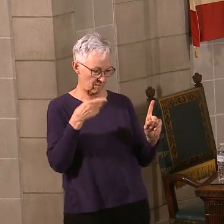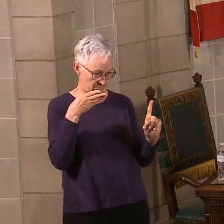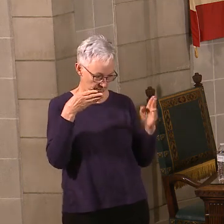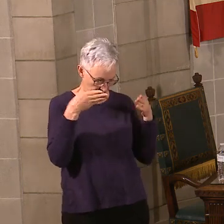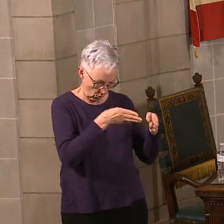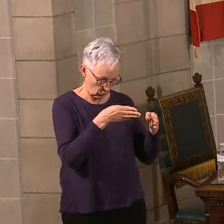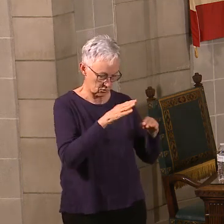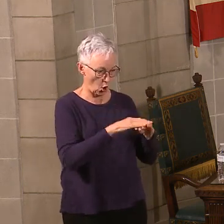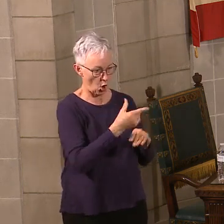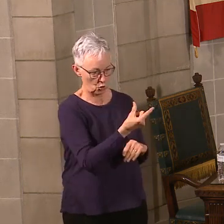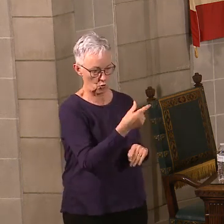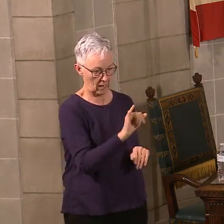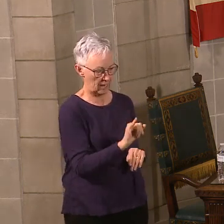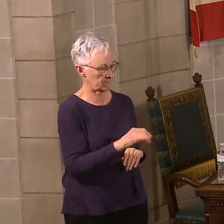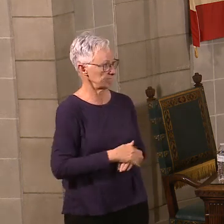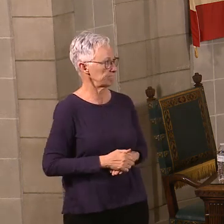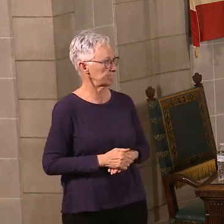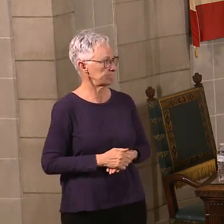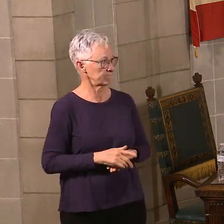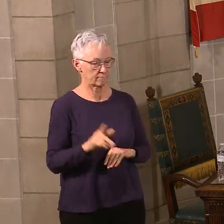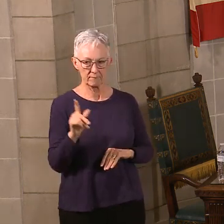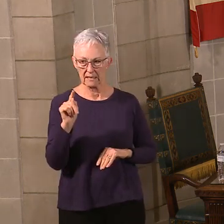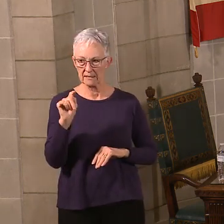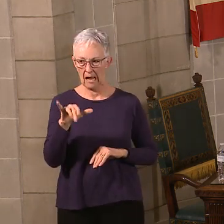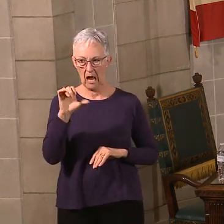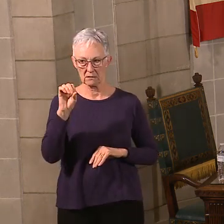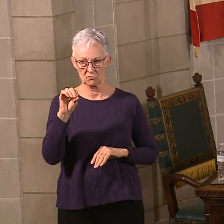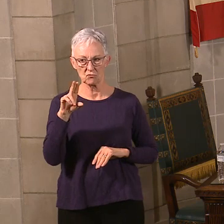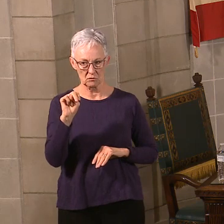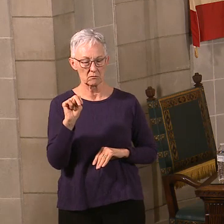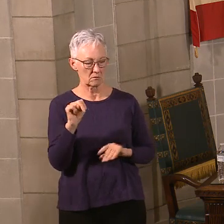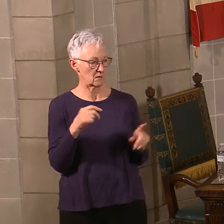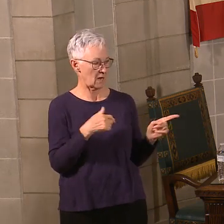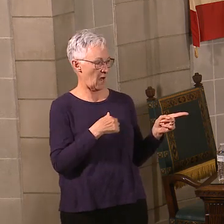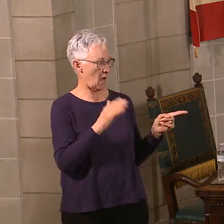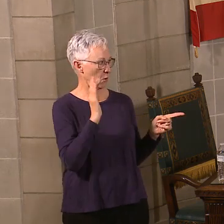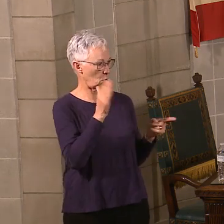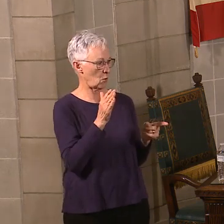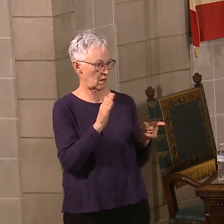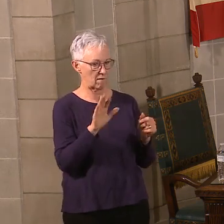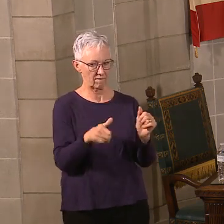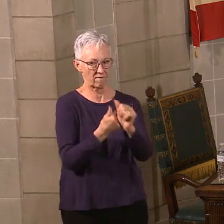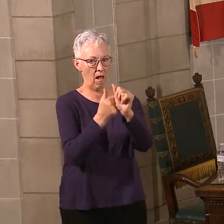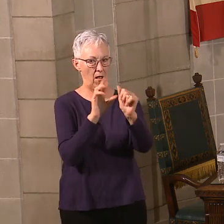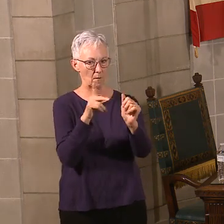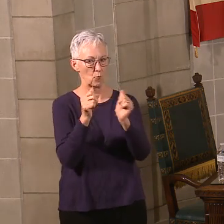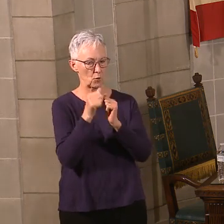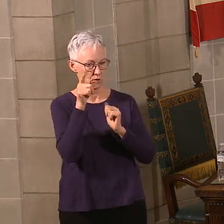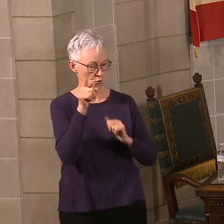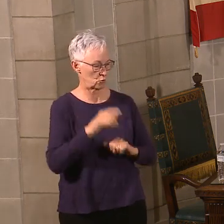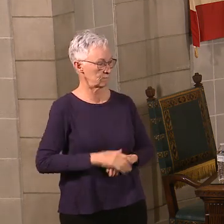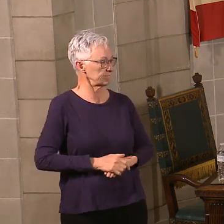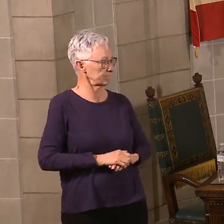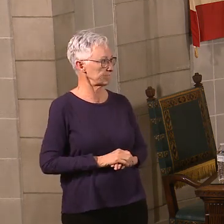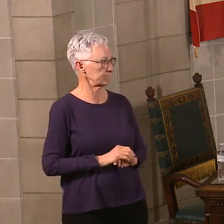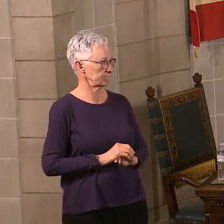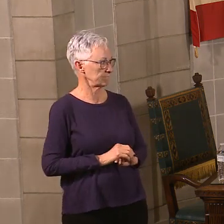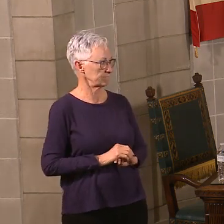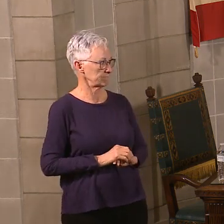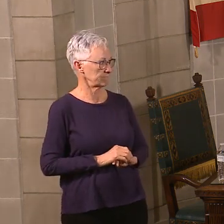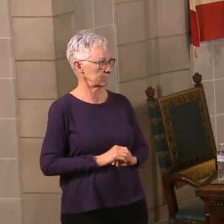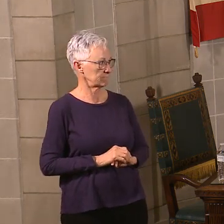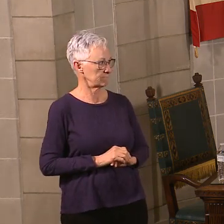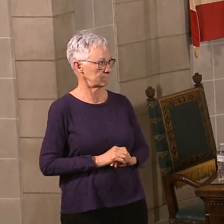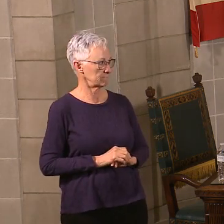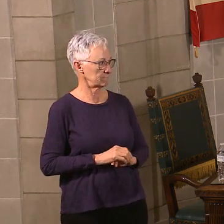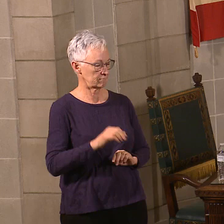So Tyson Hervanik, who gave me that from KRGI, you can expect that I'll be following up with you specifically. And then we also got another question.